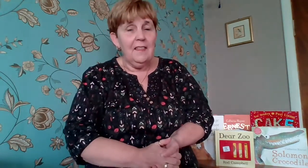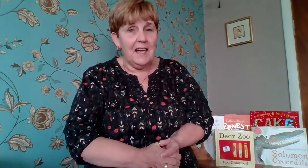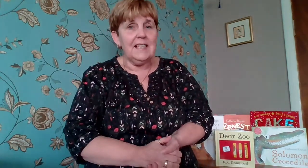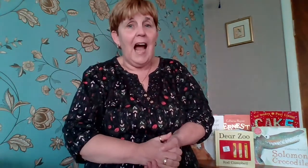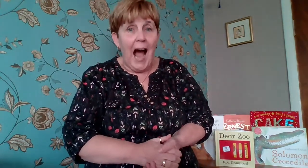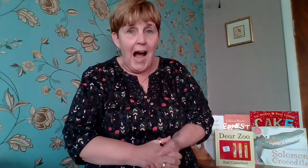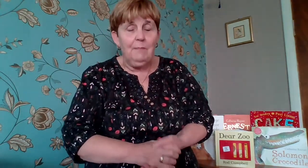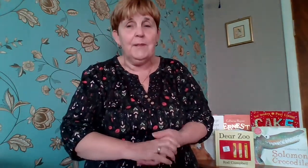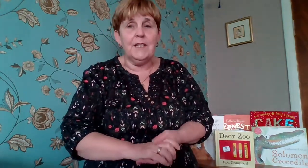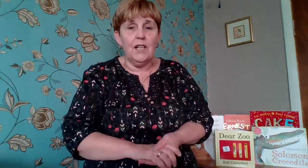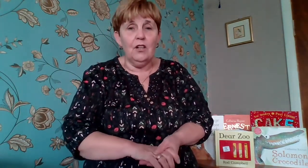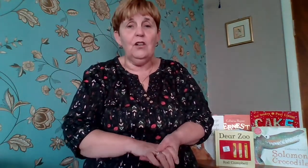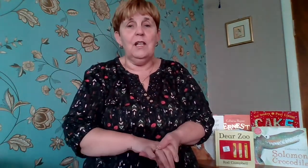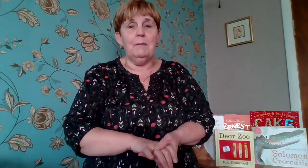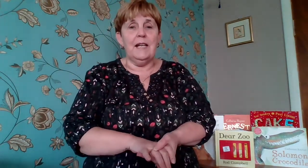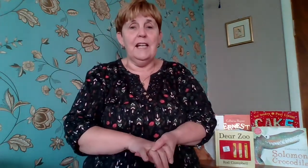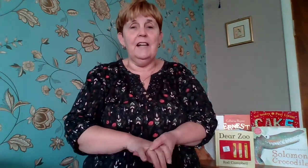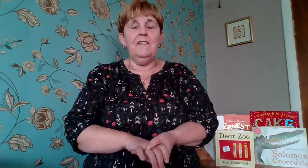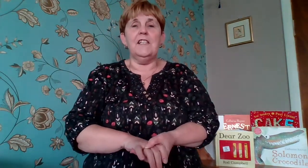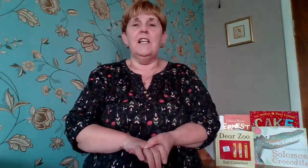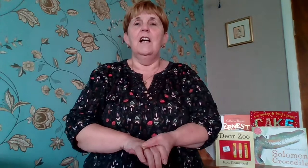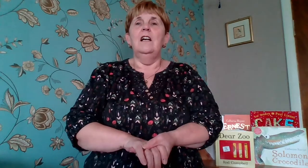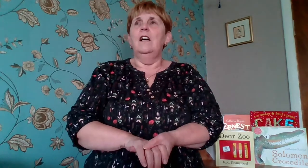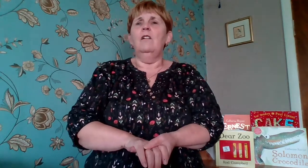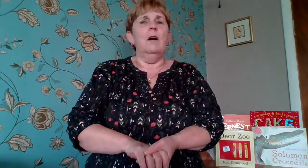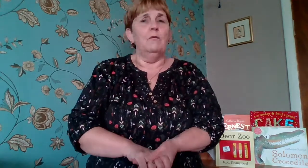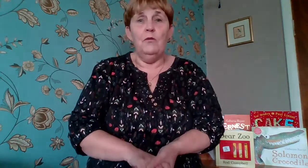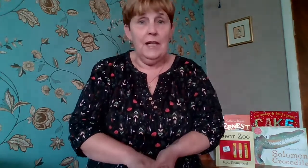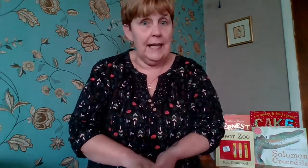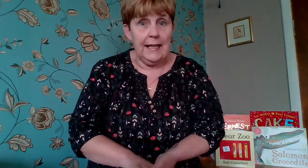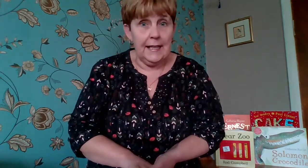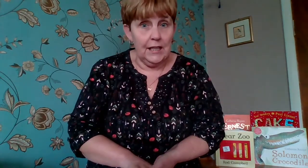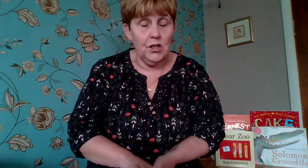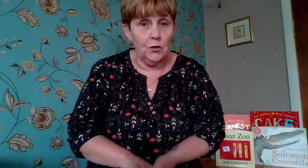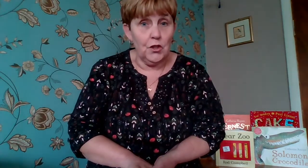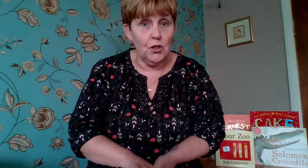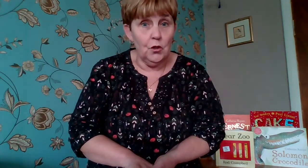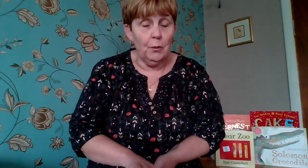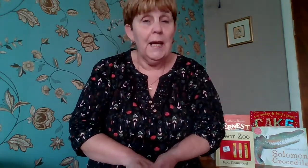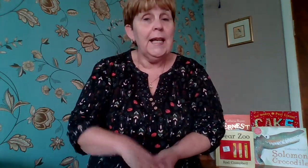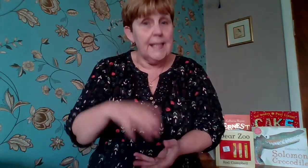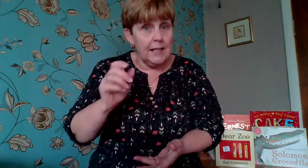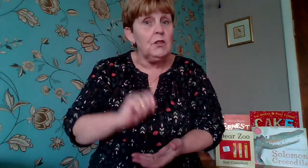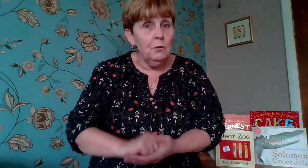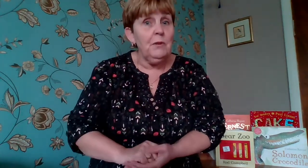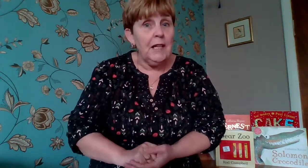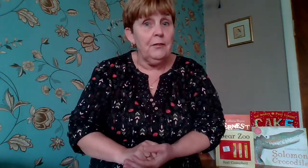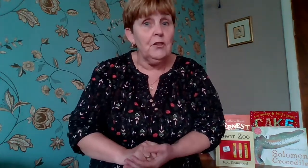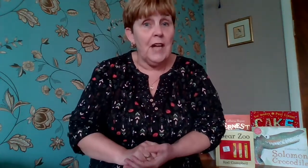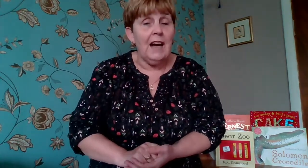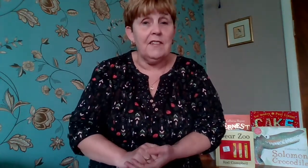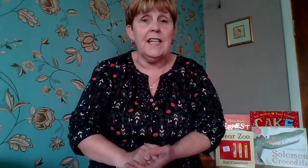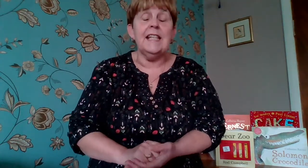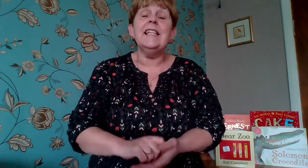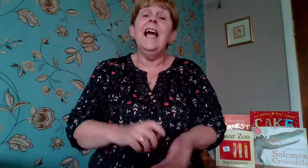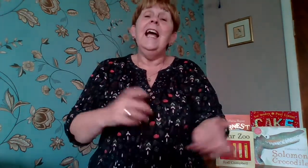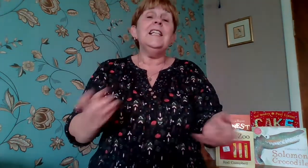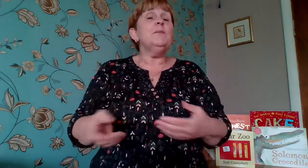That's absolutely magnificent. Oh, I'm really liking the stone soup. He says, I'll soon be ready for you to have a taste. He says, but I was